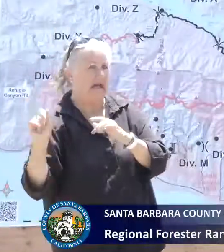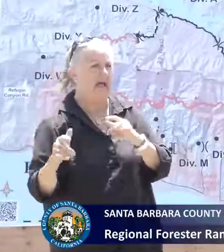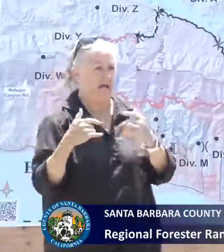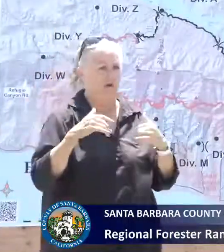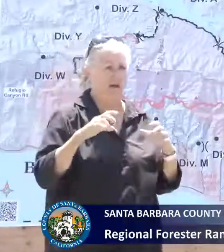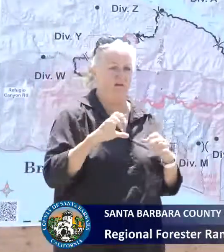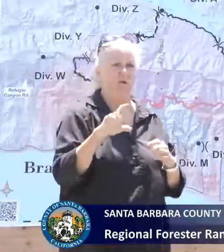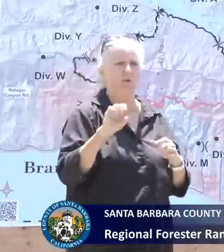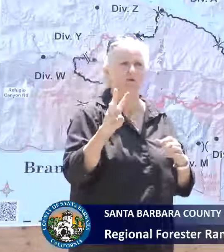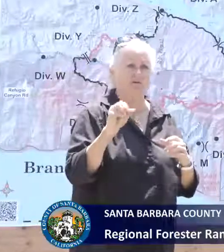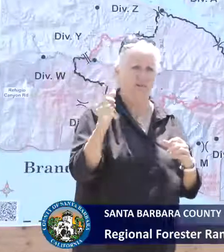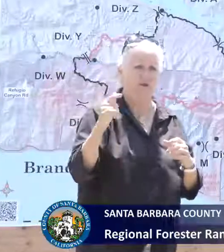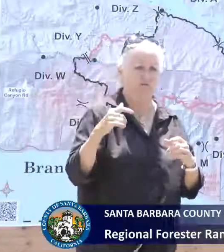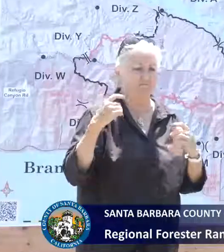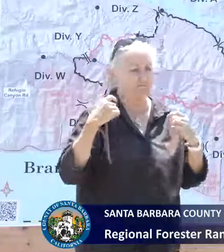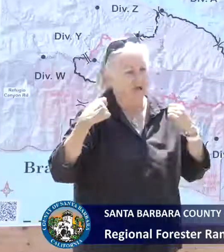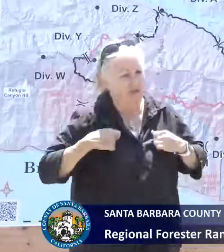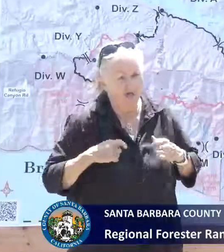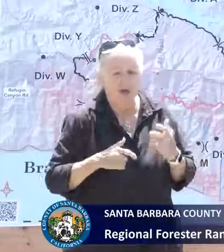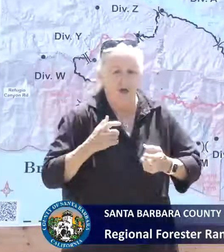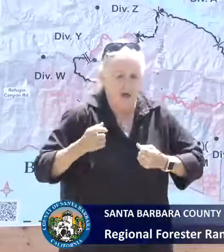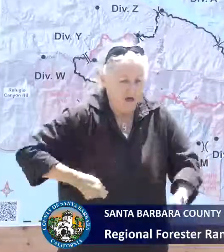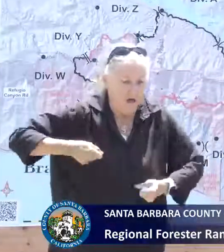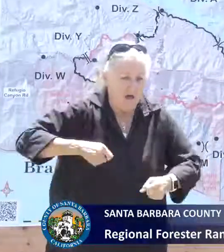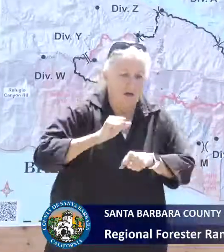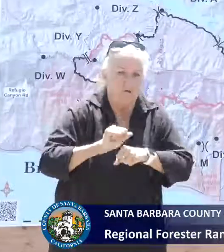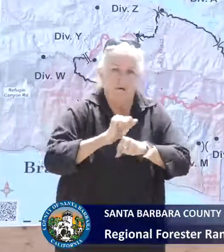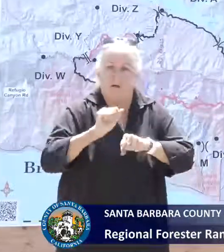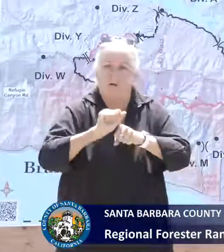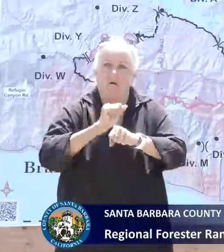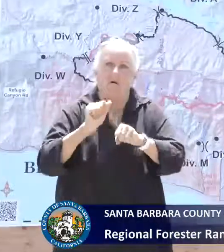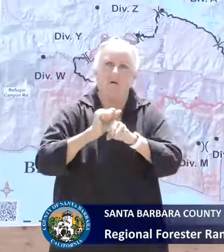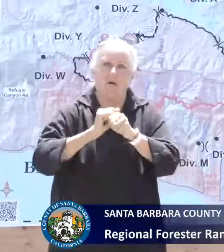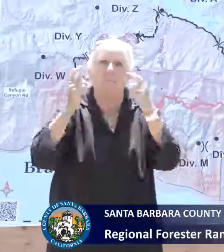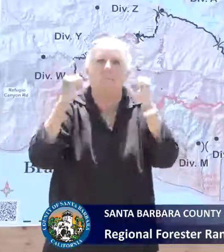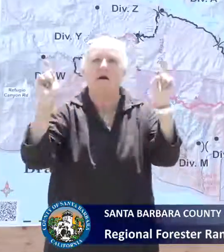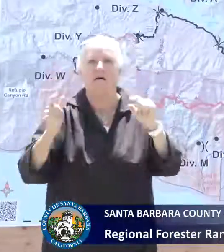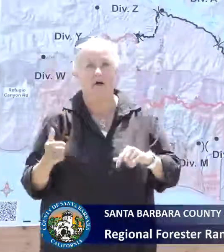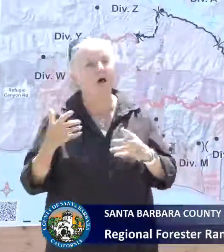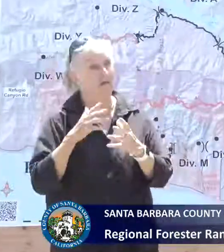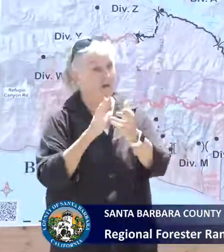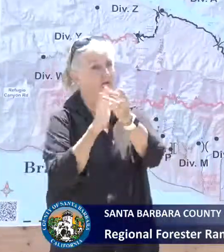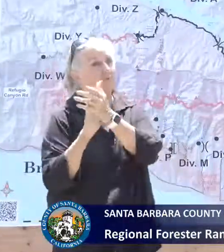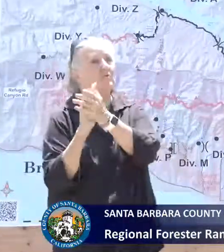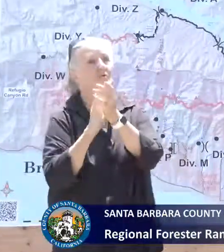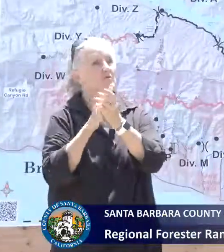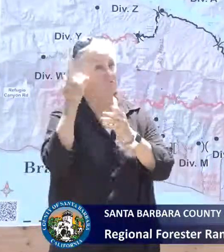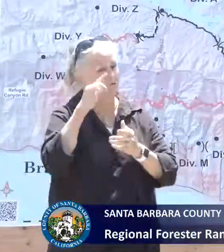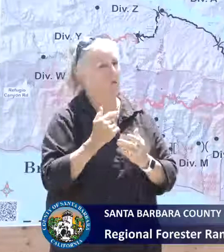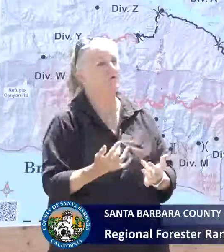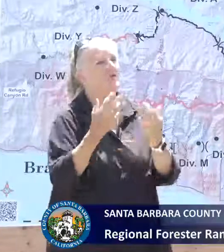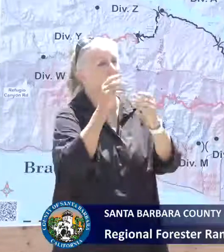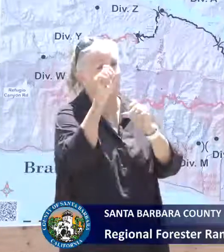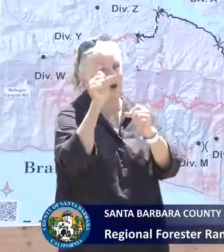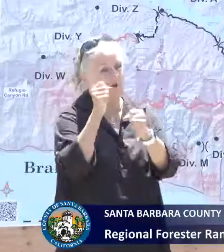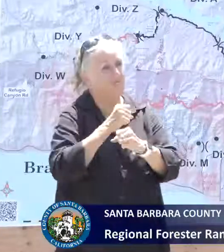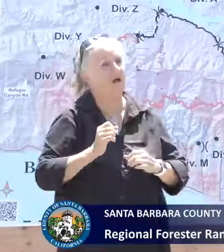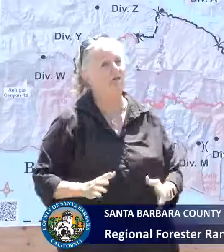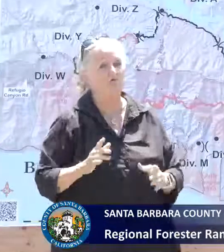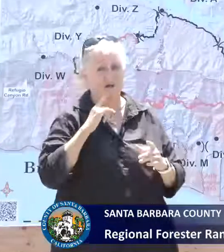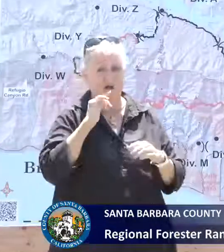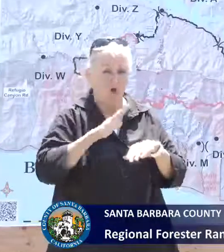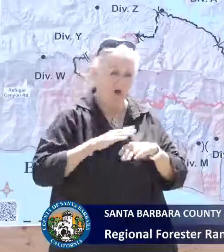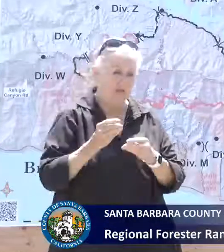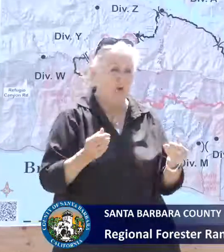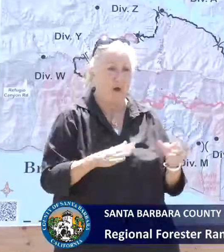crews out there being successful in the work that they do. And so a lot of kudos to our firefighters who are actually there on the ground working in